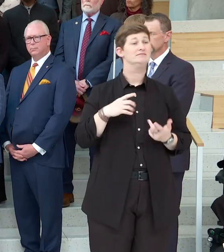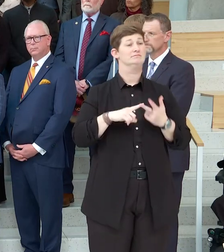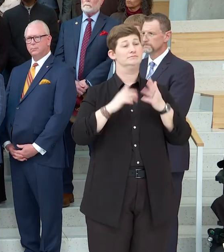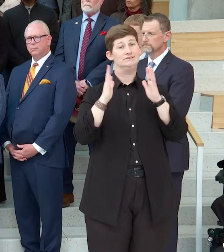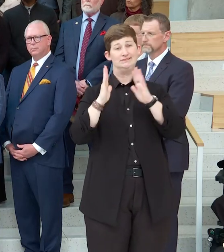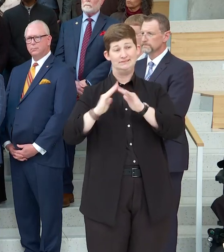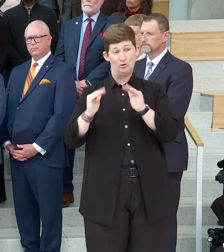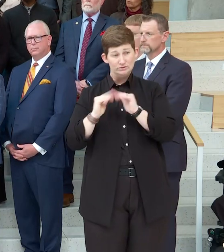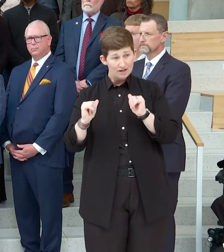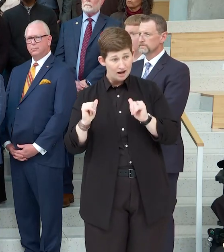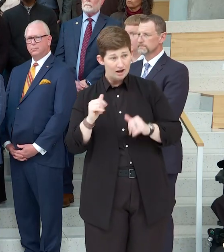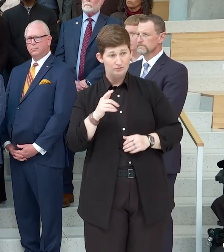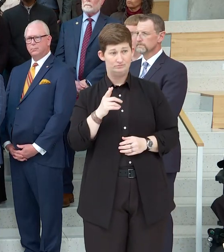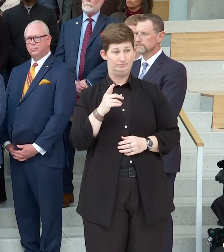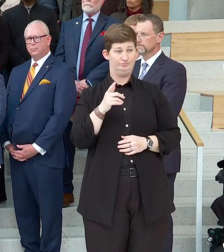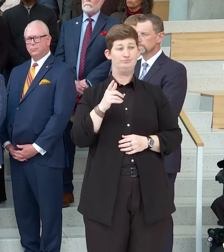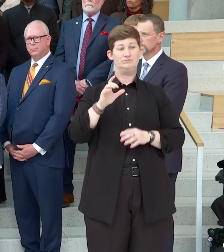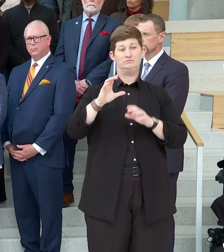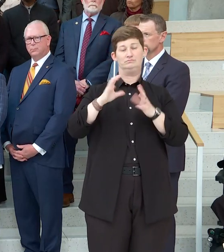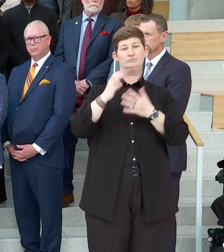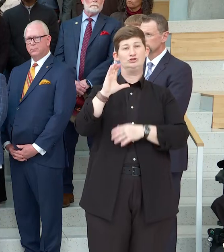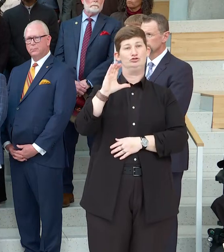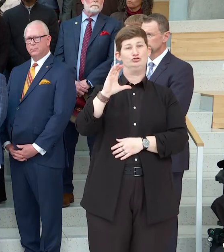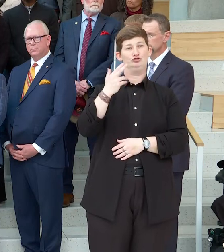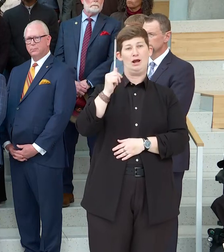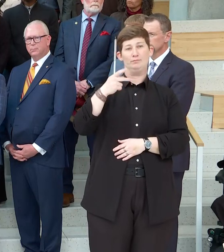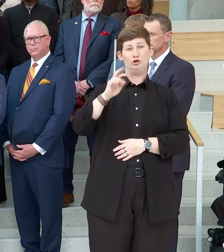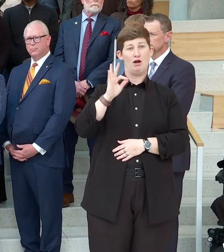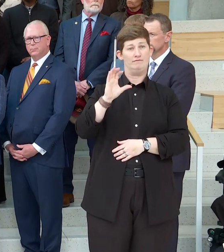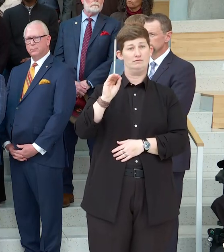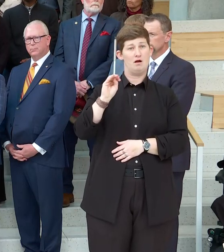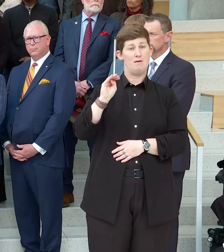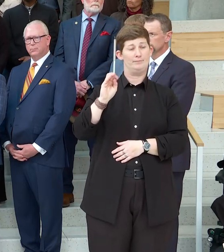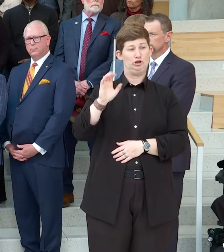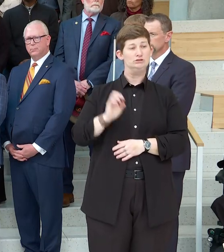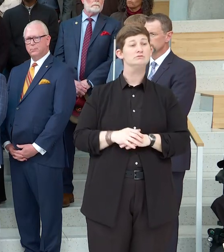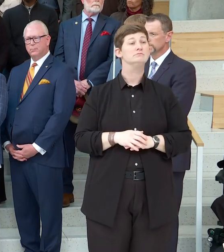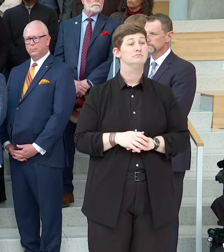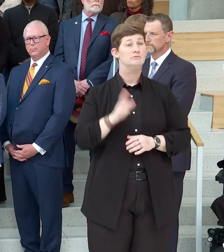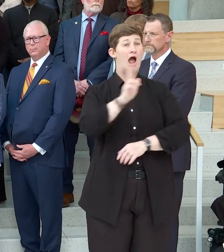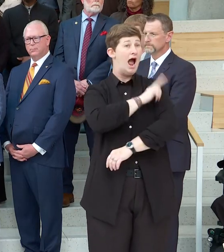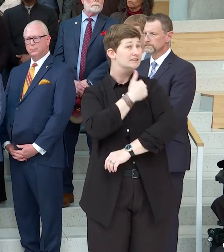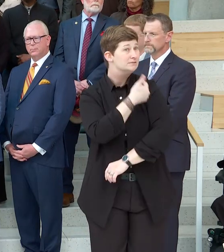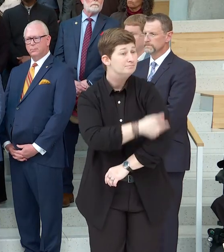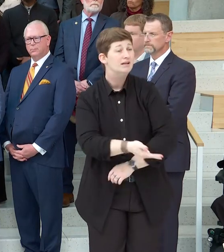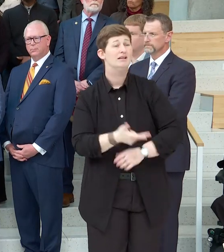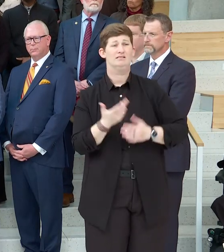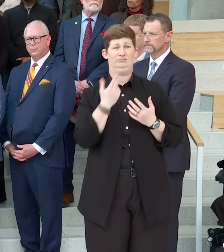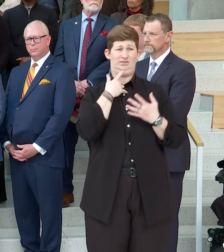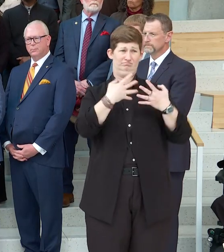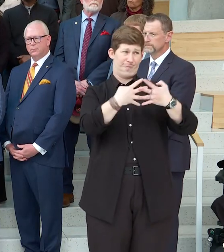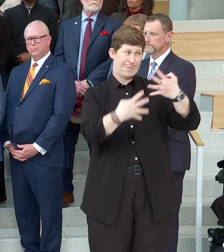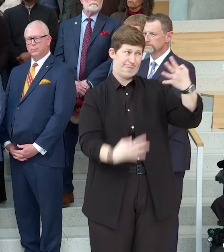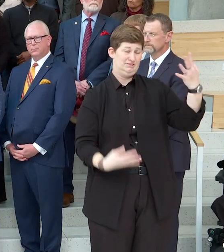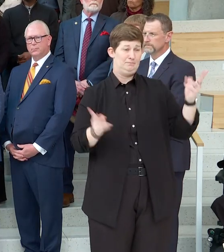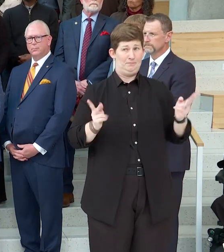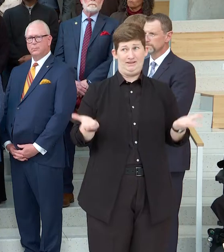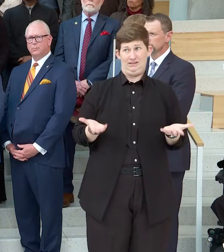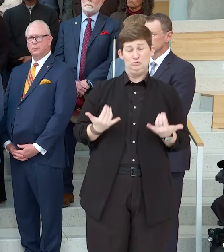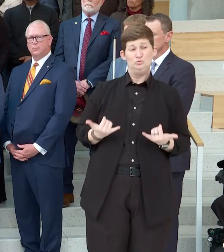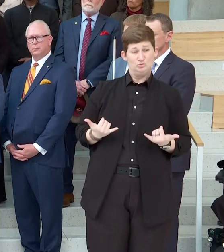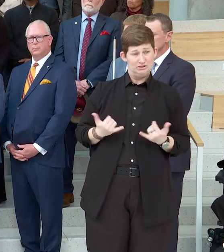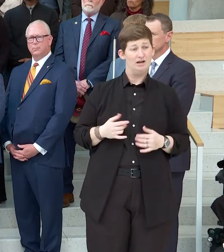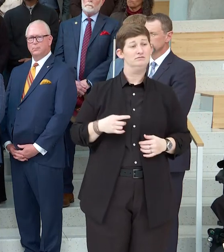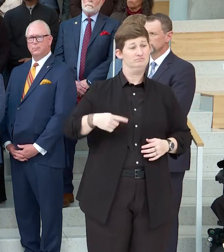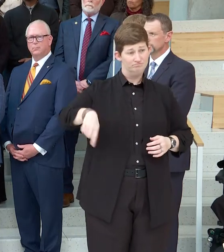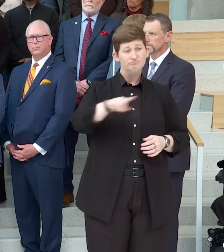of Commerce, and Hospitality MN, to name just a few. I'm deeply concerned about the ability of Minneapolis businesses to thrive